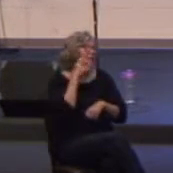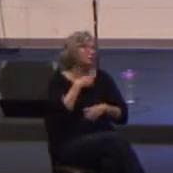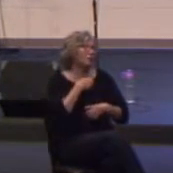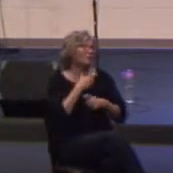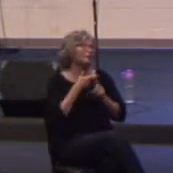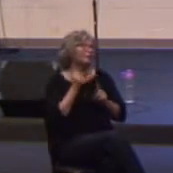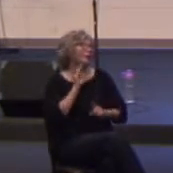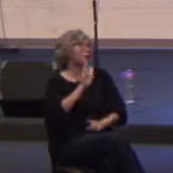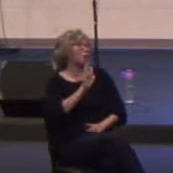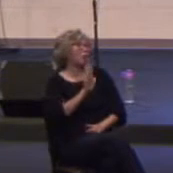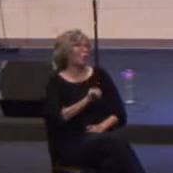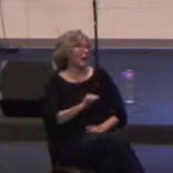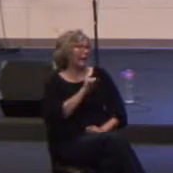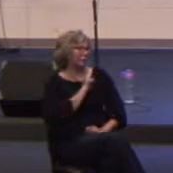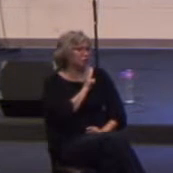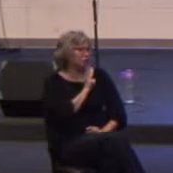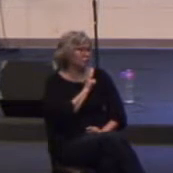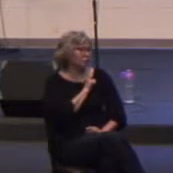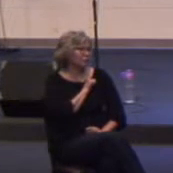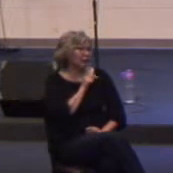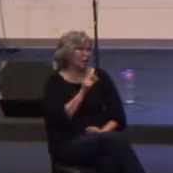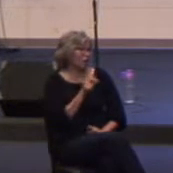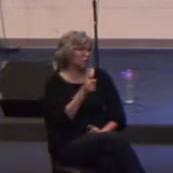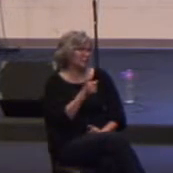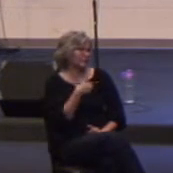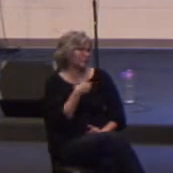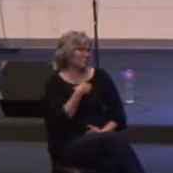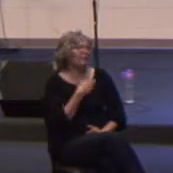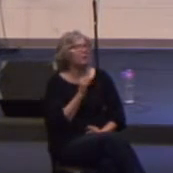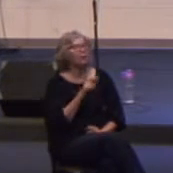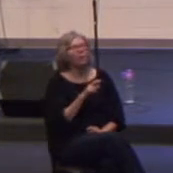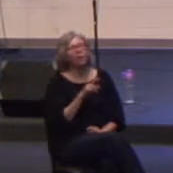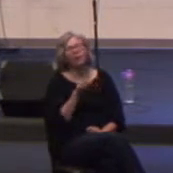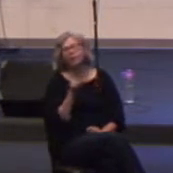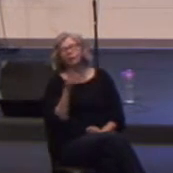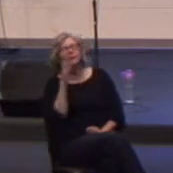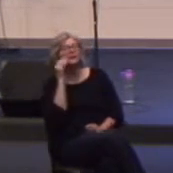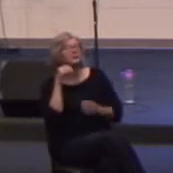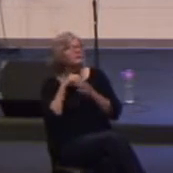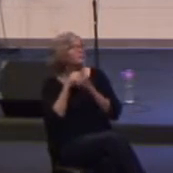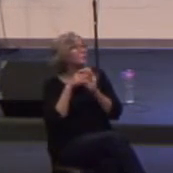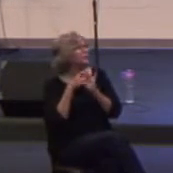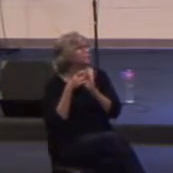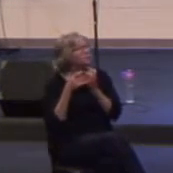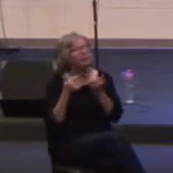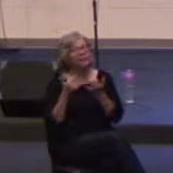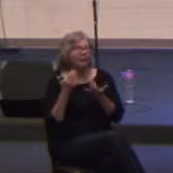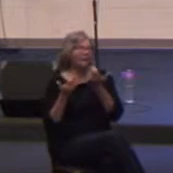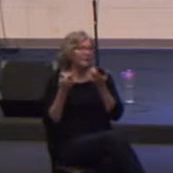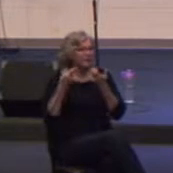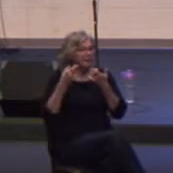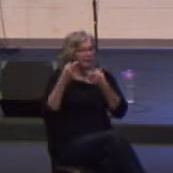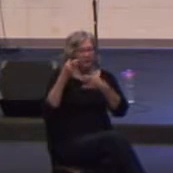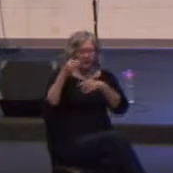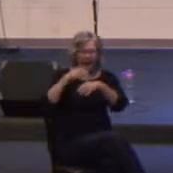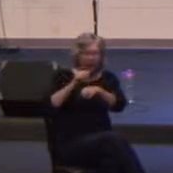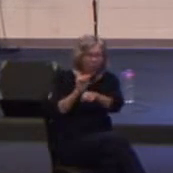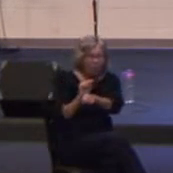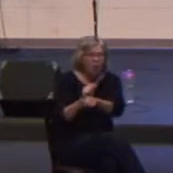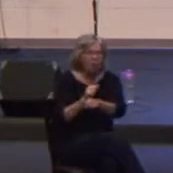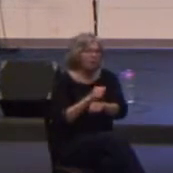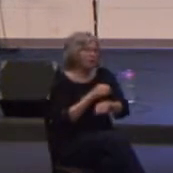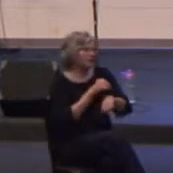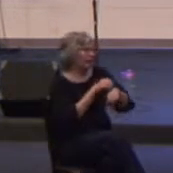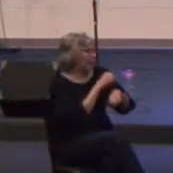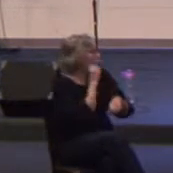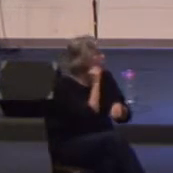and it was your own attitude? Is it something you're encountering in a relationship right now? Maybe in the workplace, maybe in the home, maybe